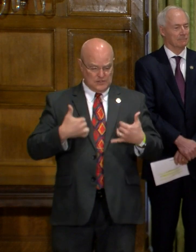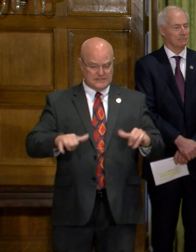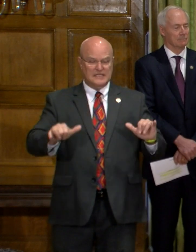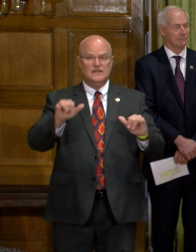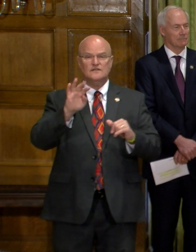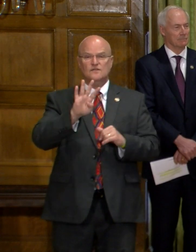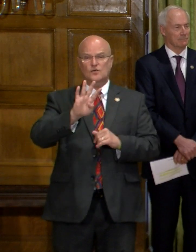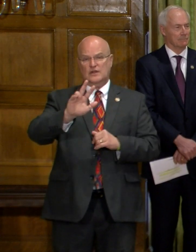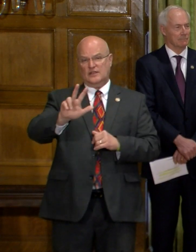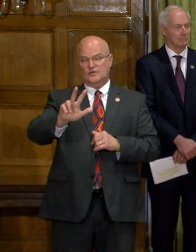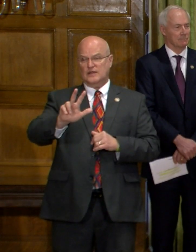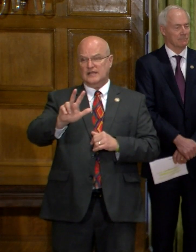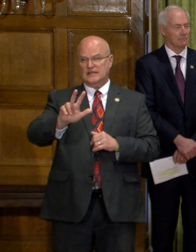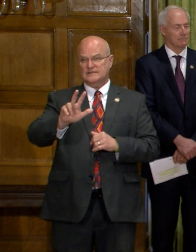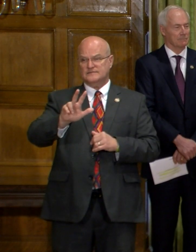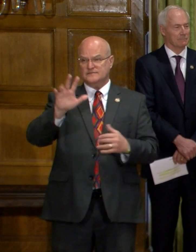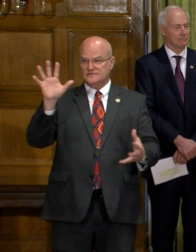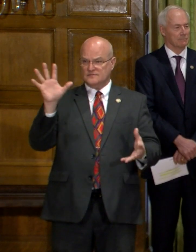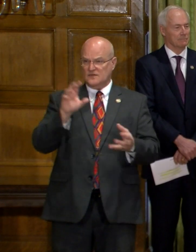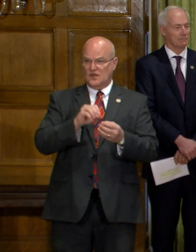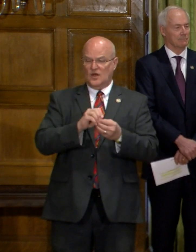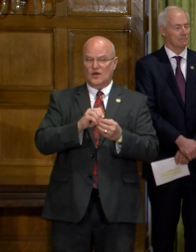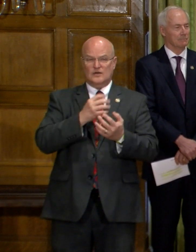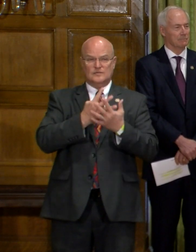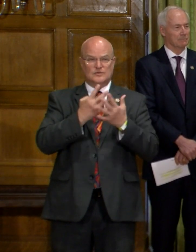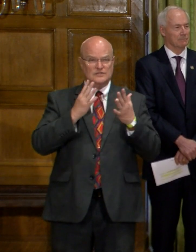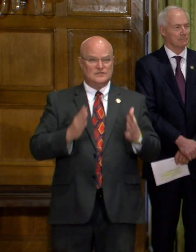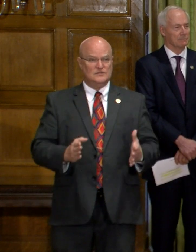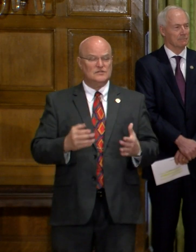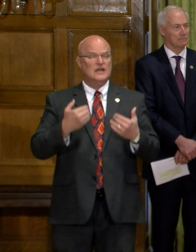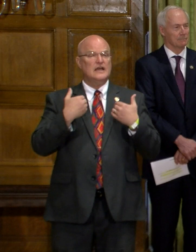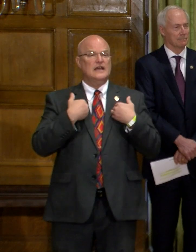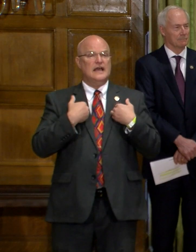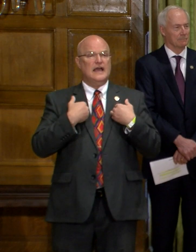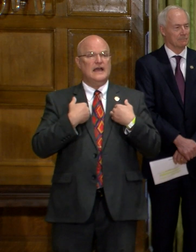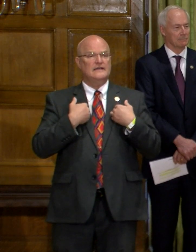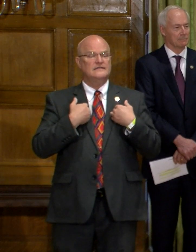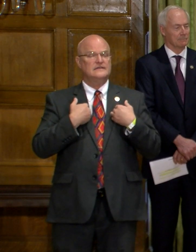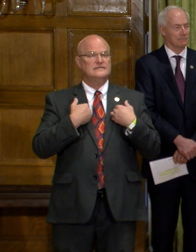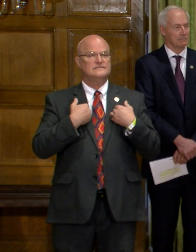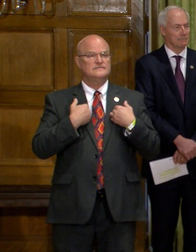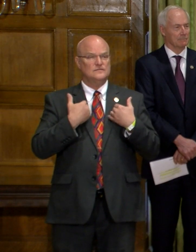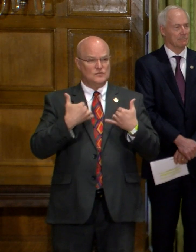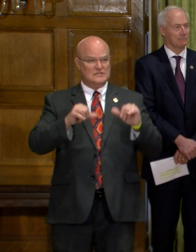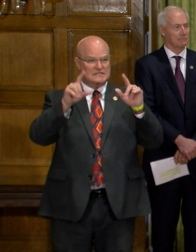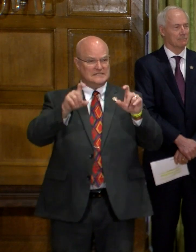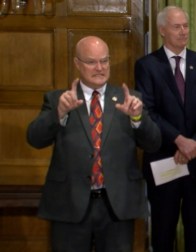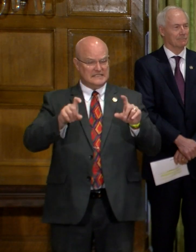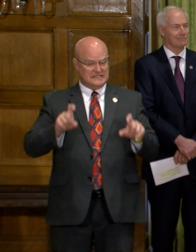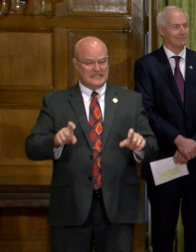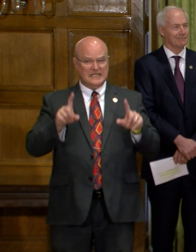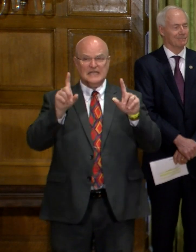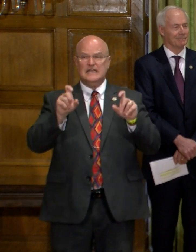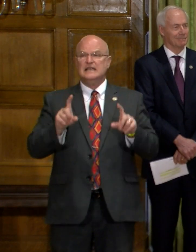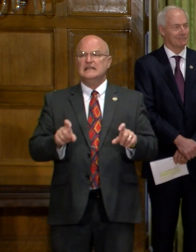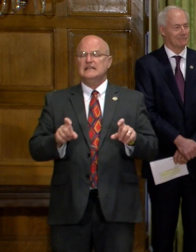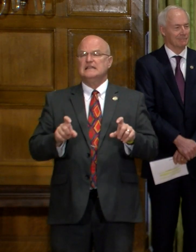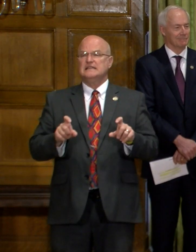at 43 total inmates. We're still testing. We're